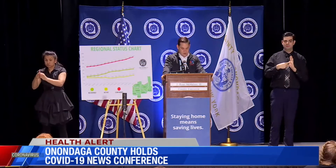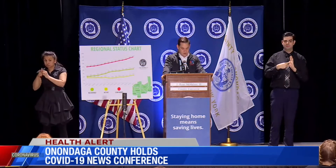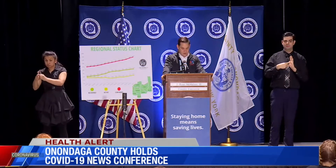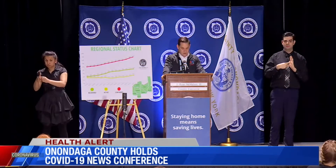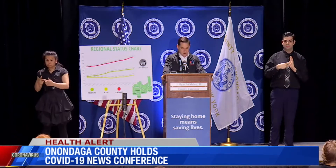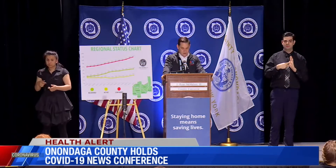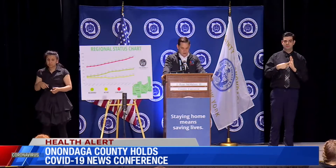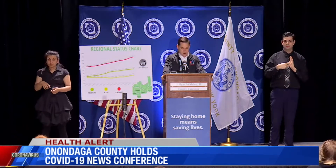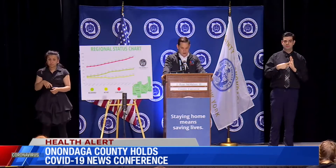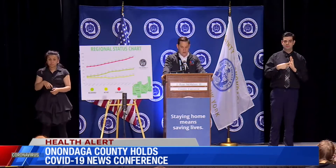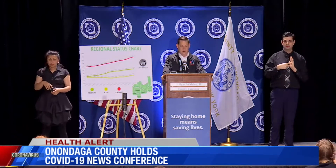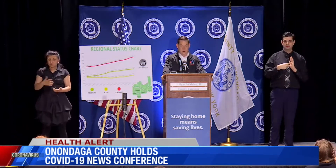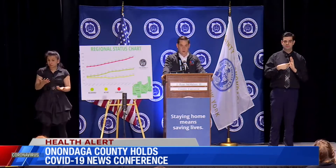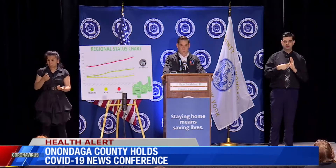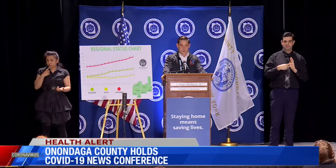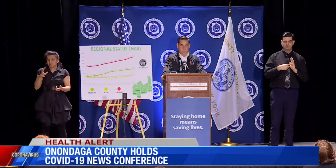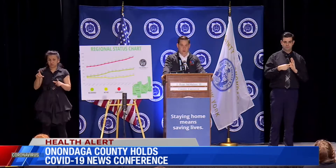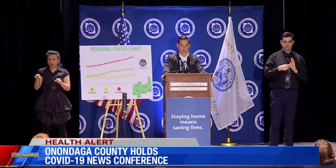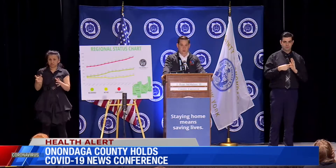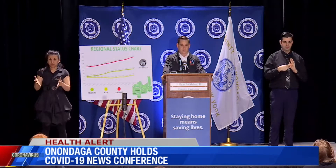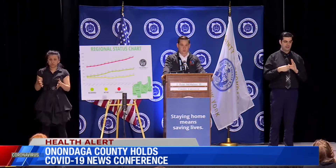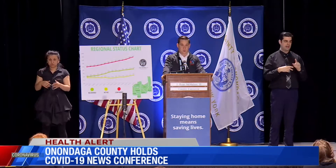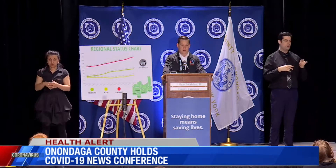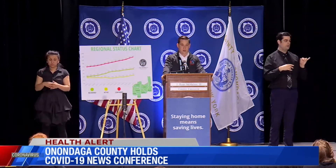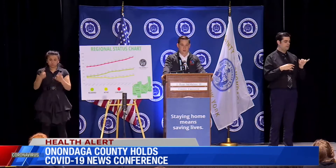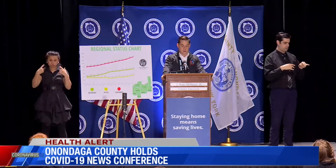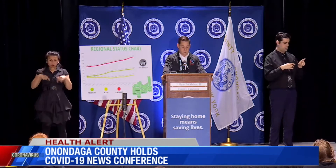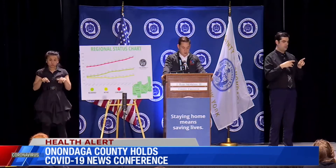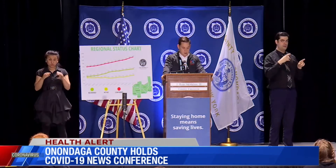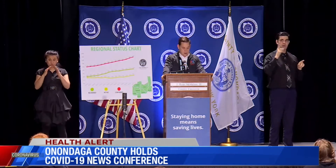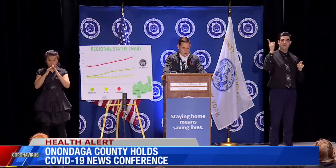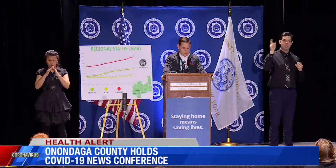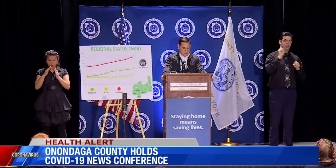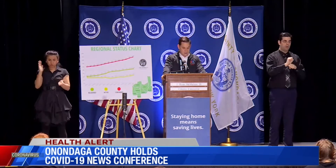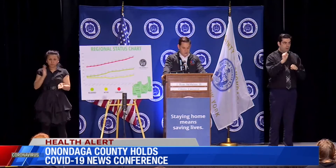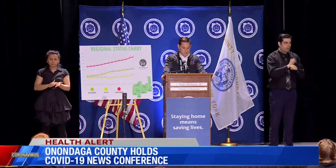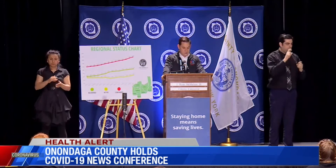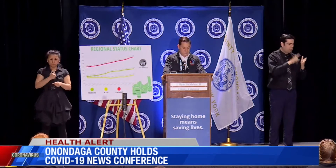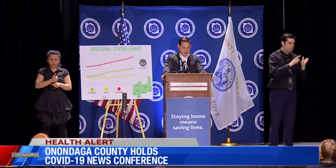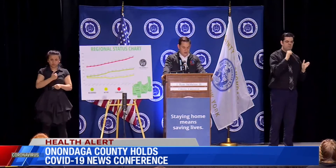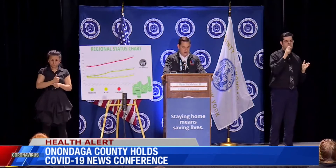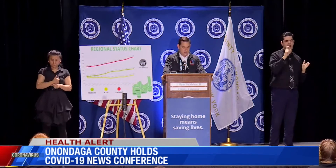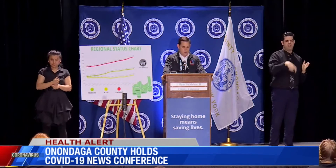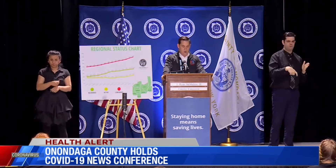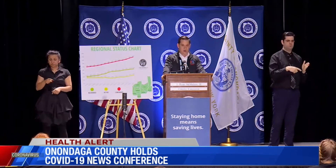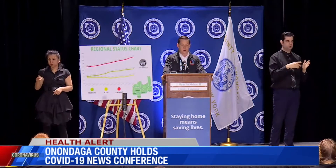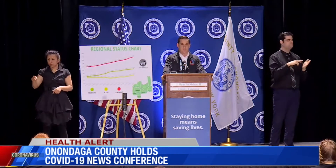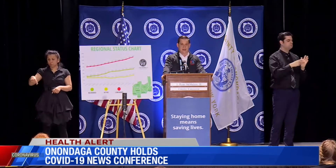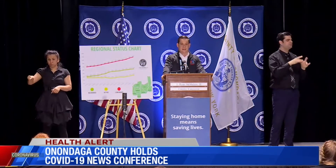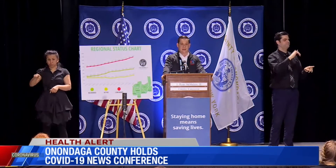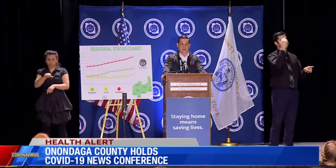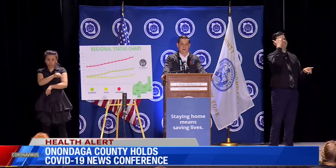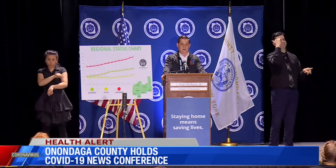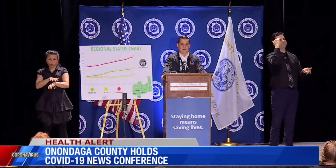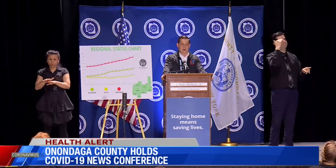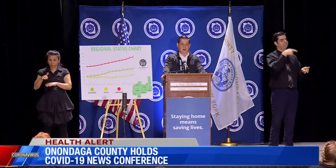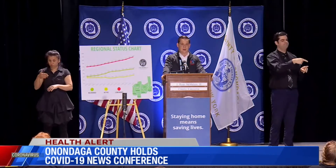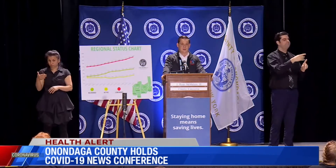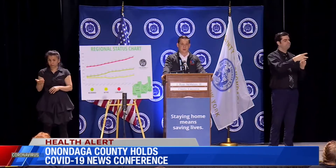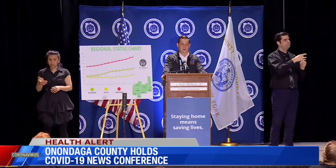is not nearly as much as a regular community spread case. And in addition to that, we've already baked